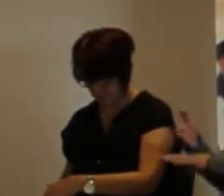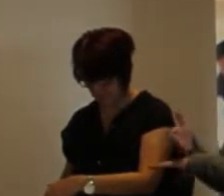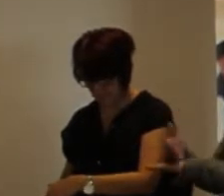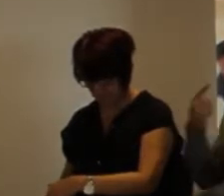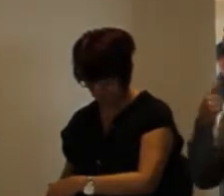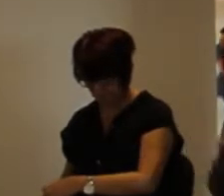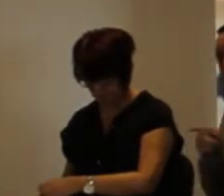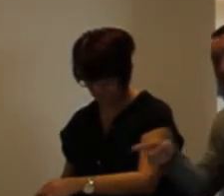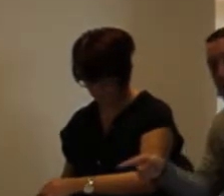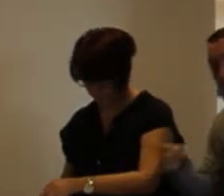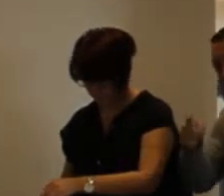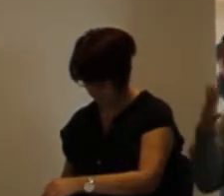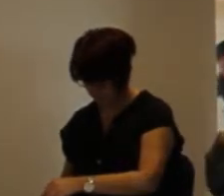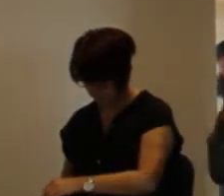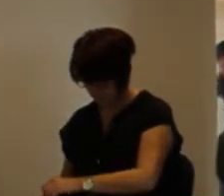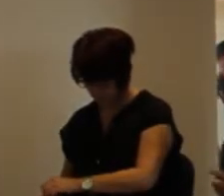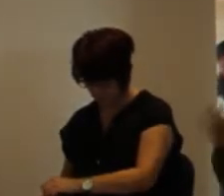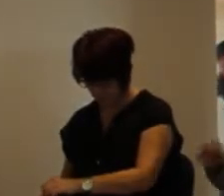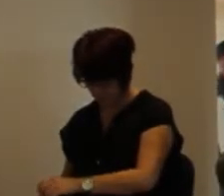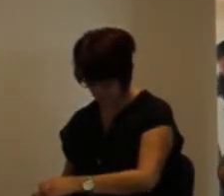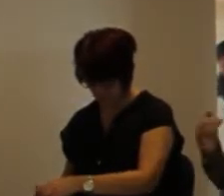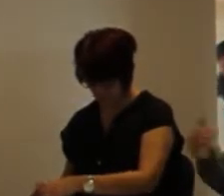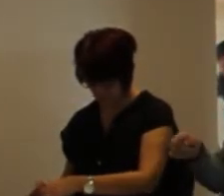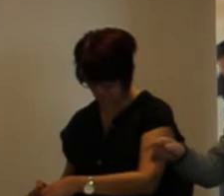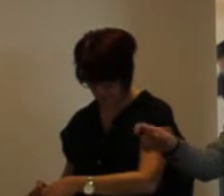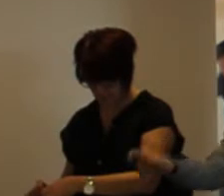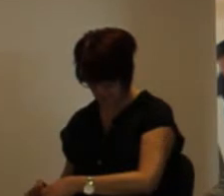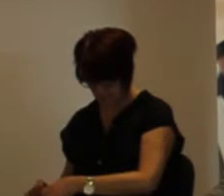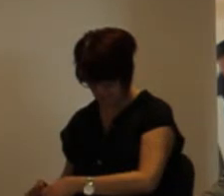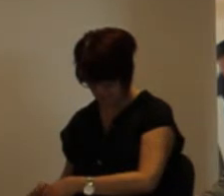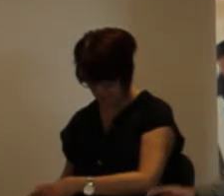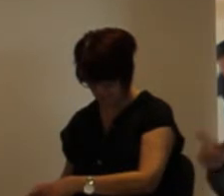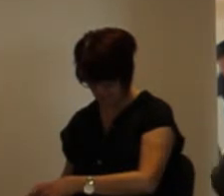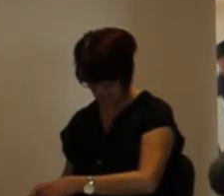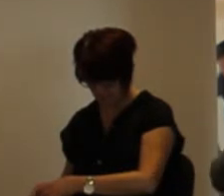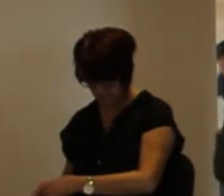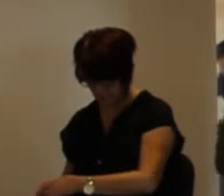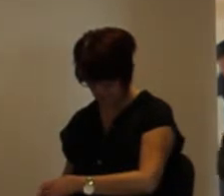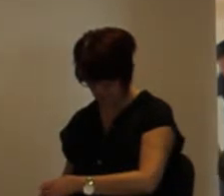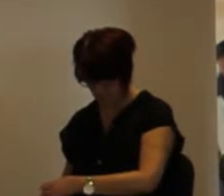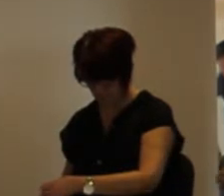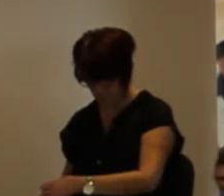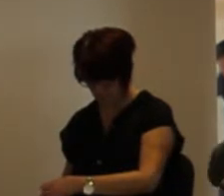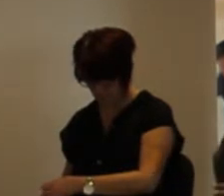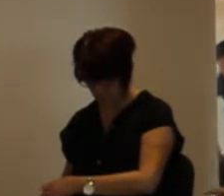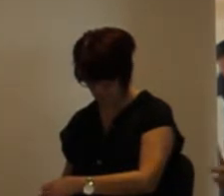So we need to be specific to what's required and make sure we tailor our adjustments